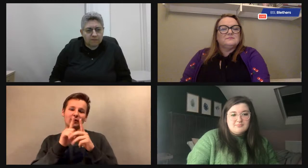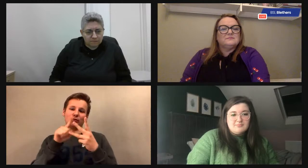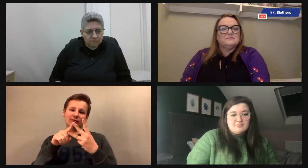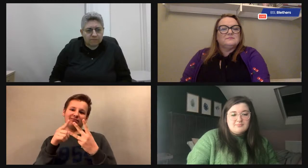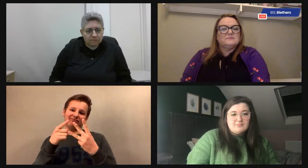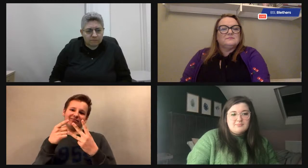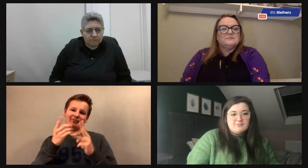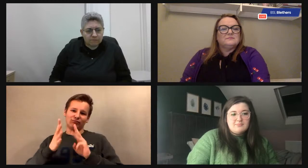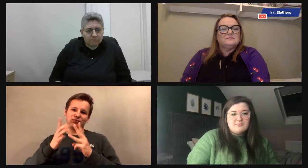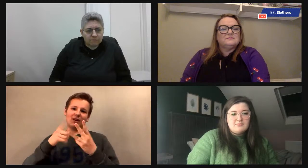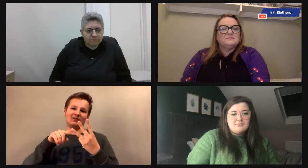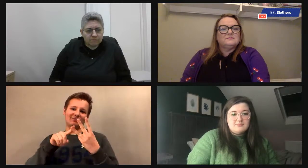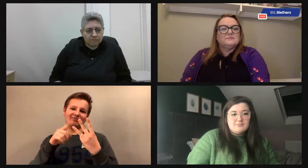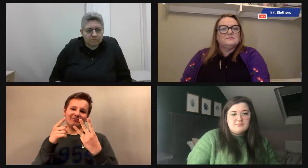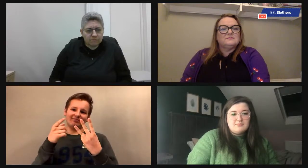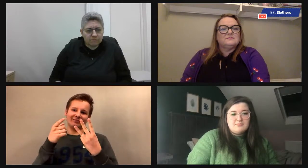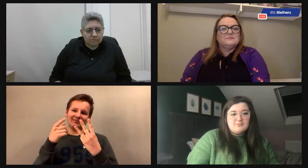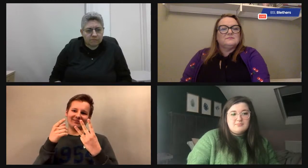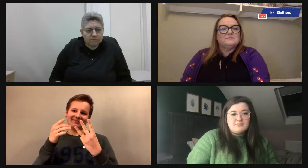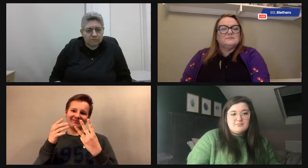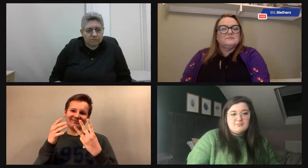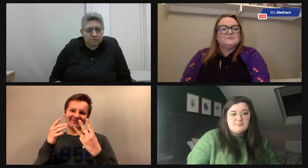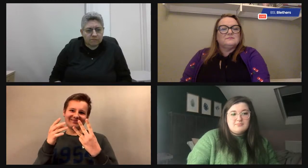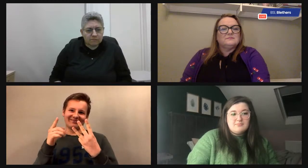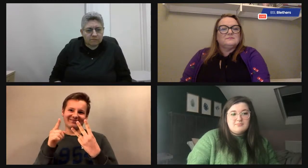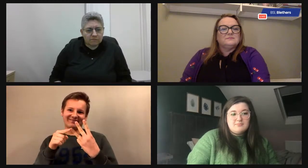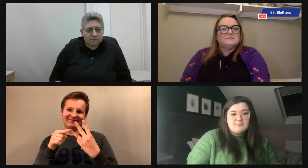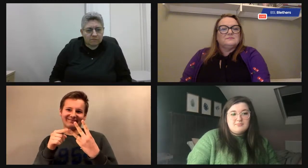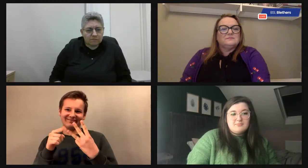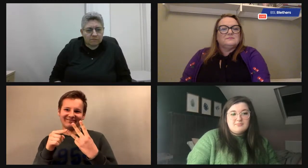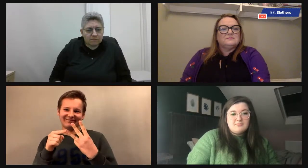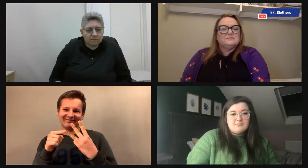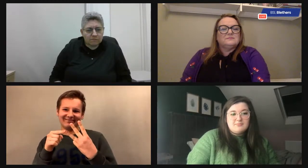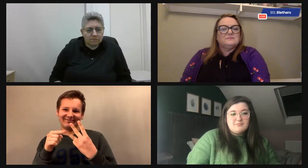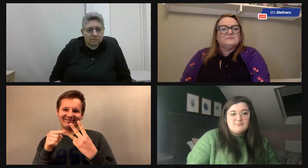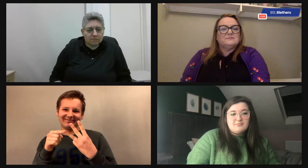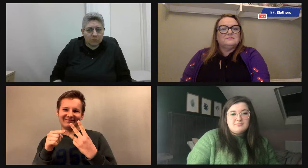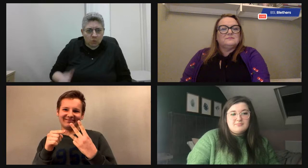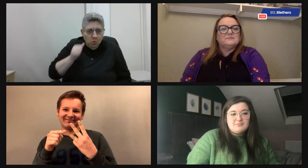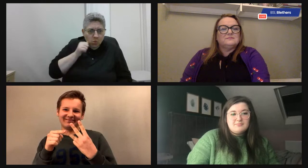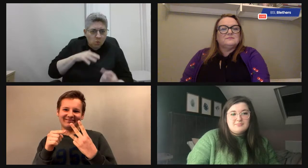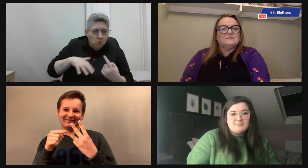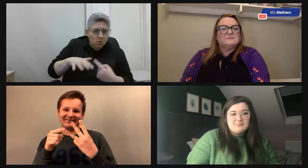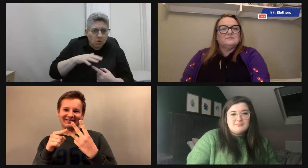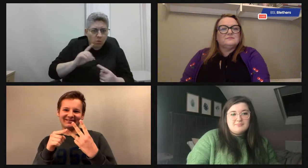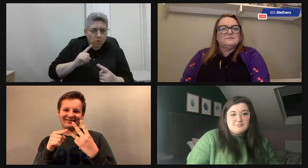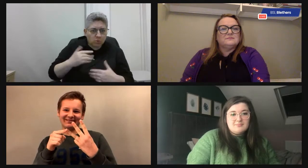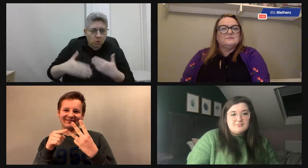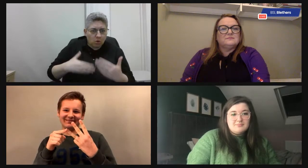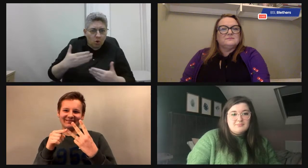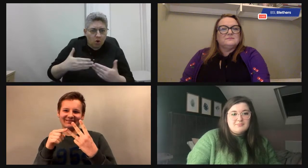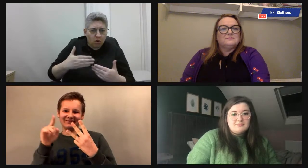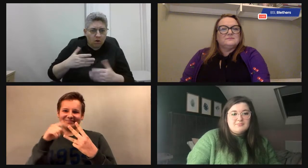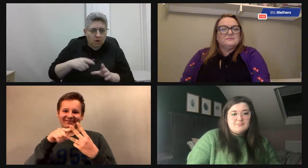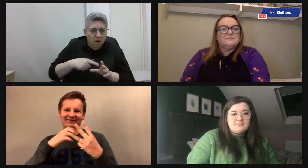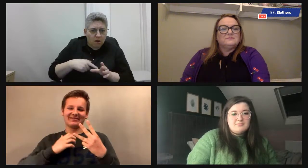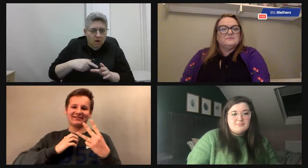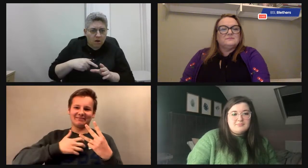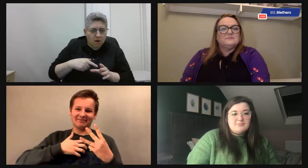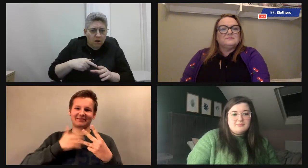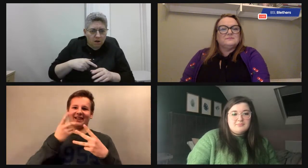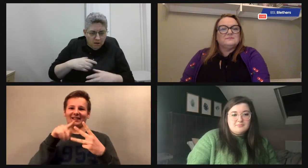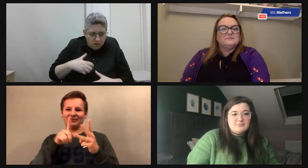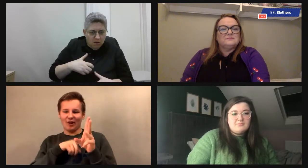person is deaf and can be able to empathise, have BSL, and what was